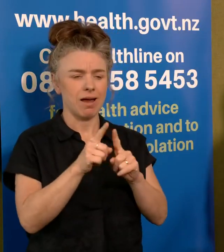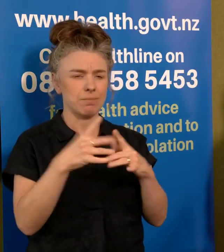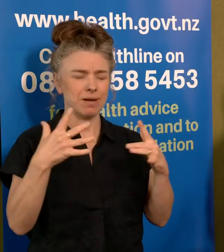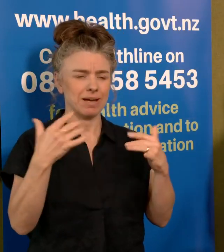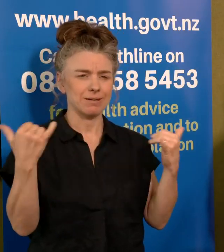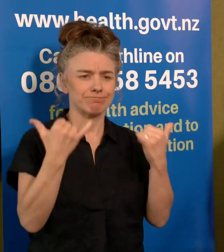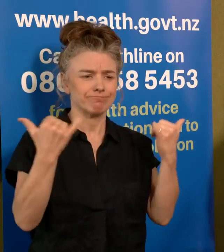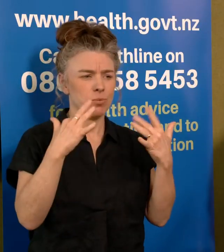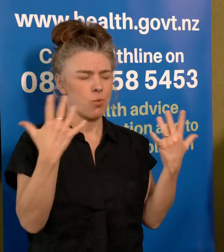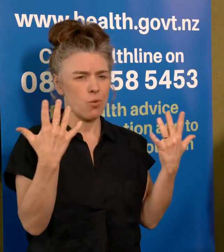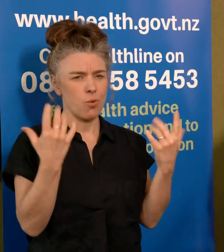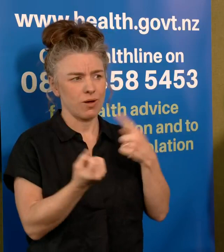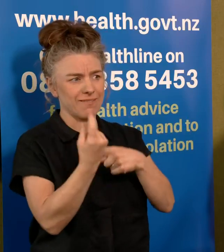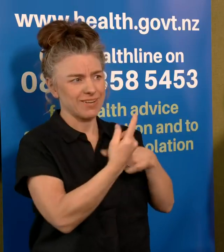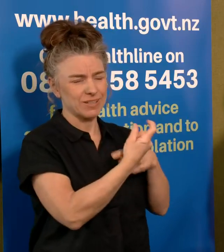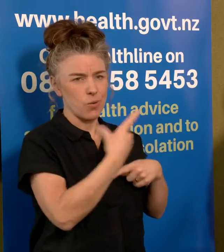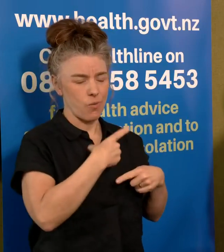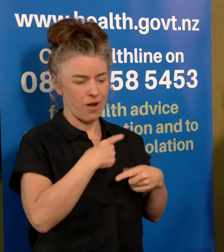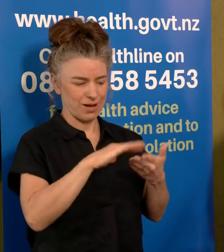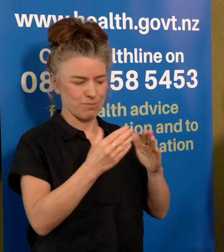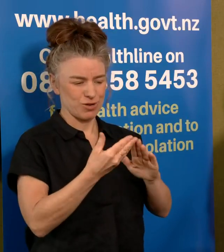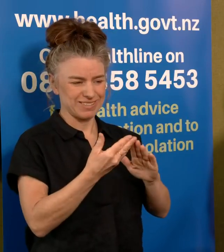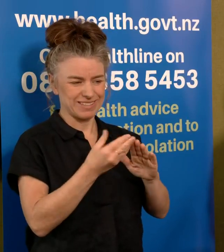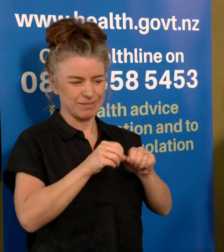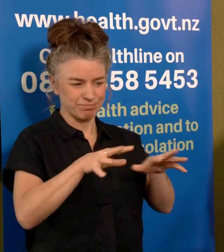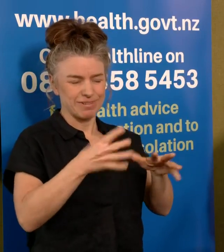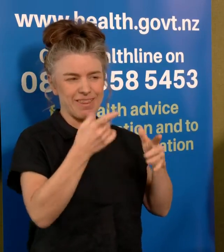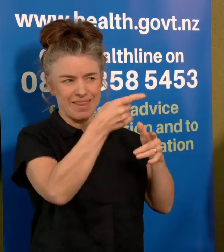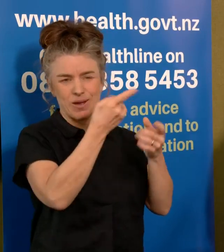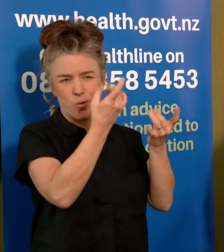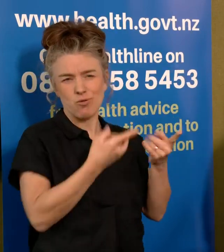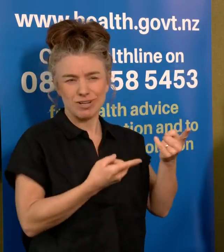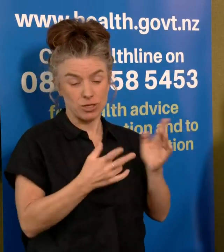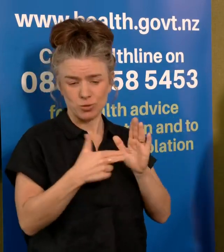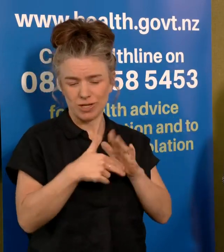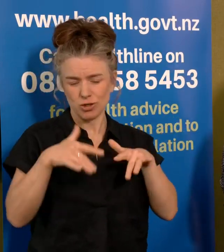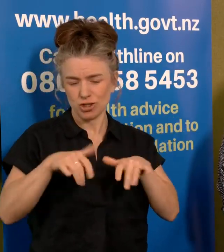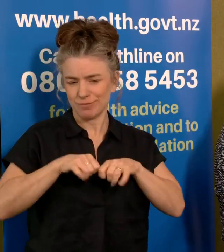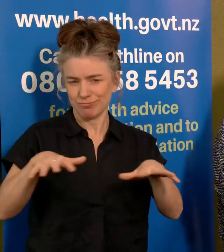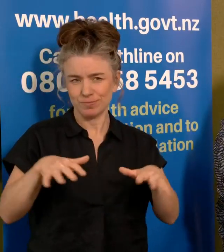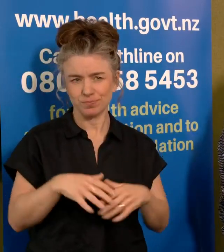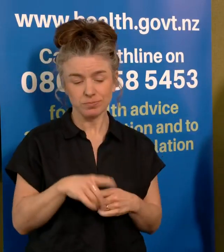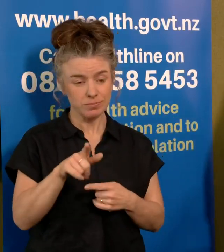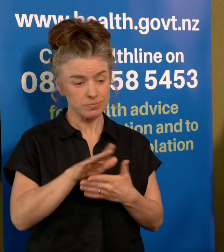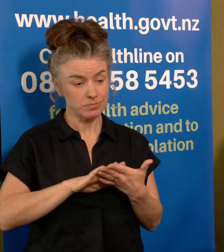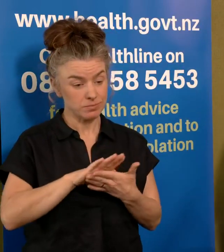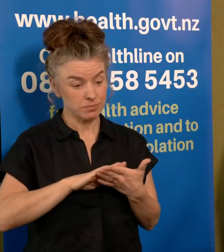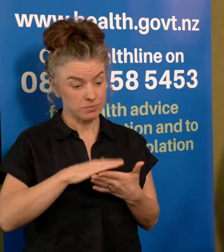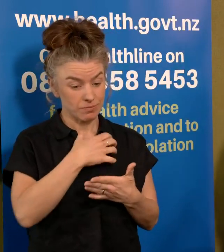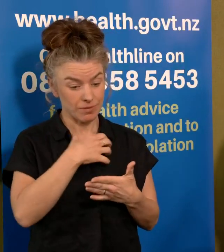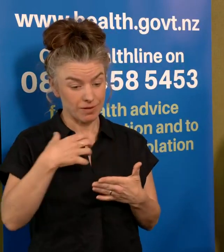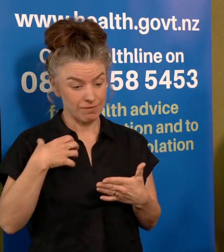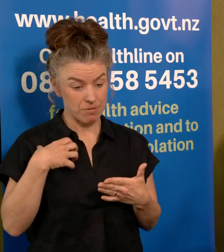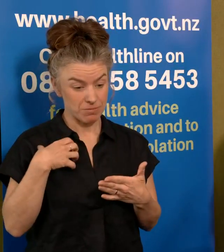and that's because there is community transmission there. This is not the stage we're at the moment. So there's no government